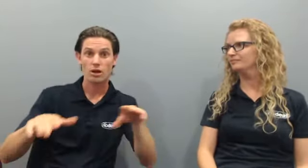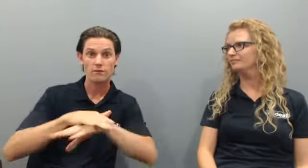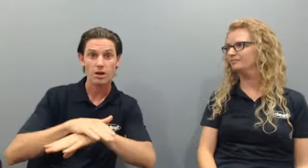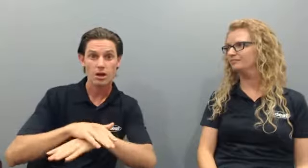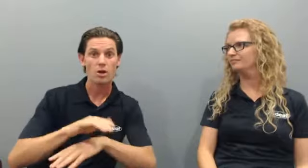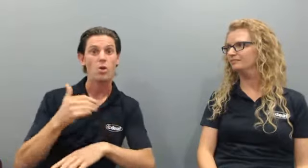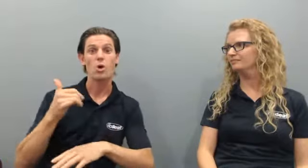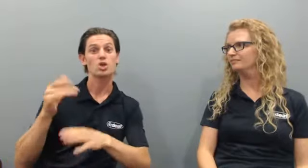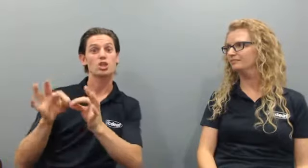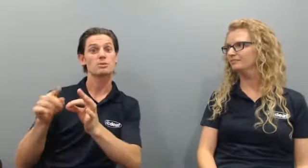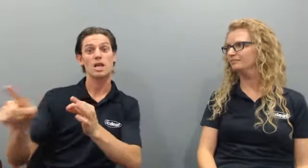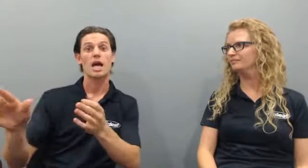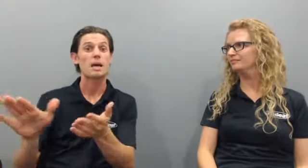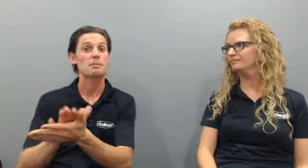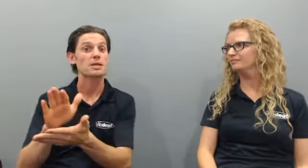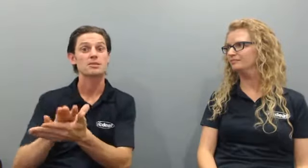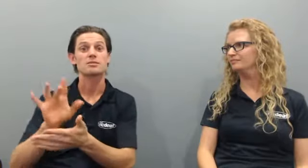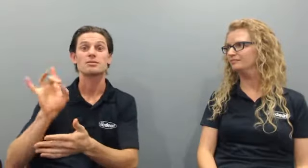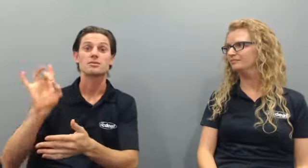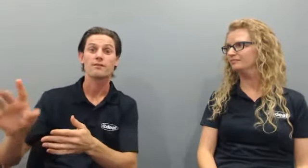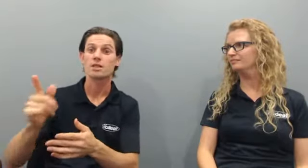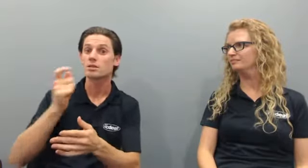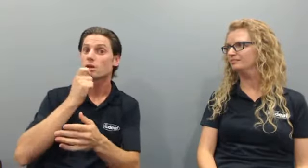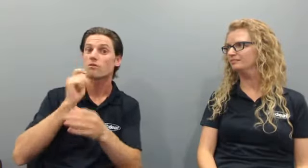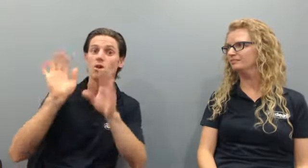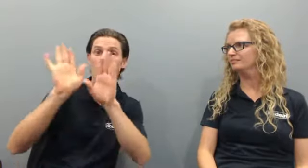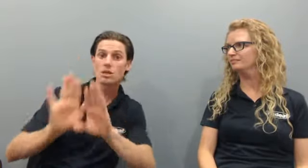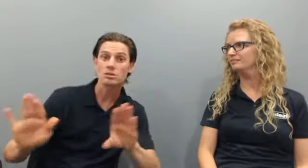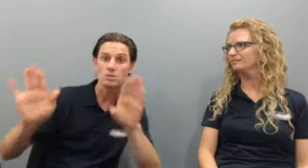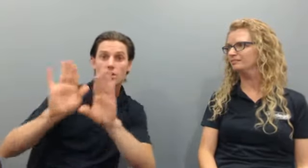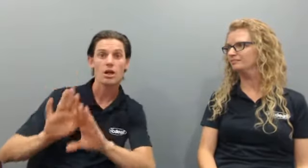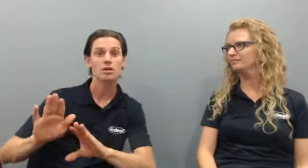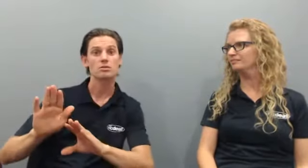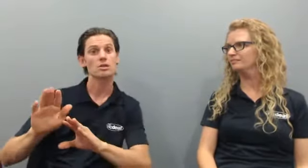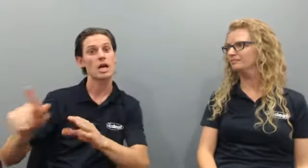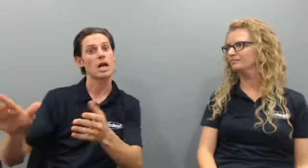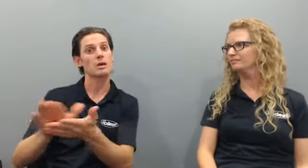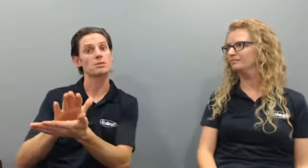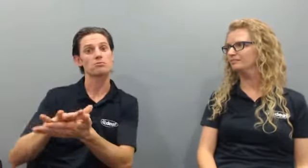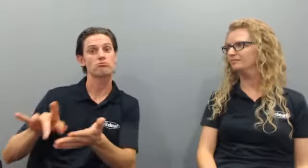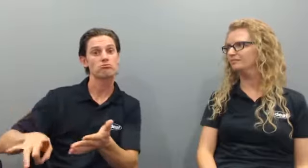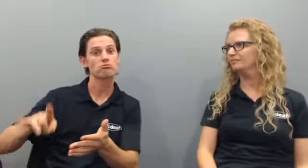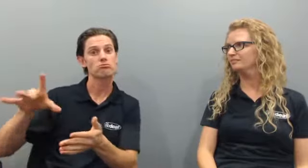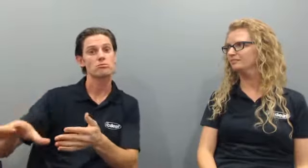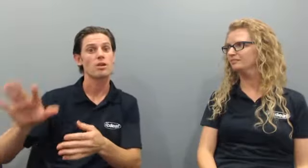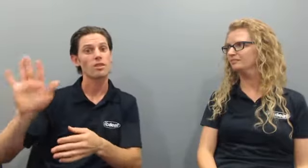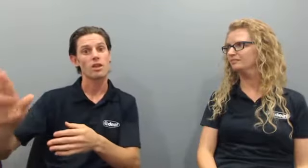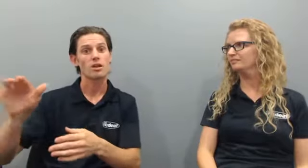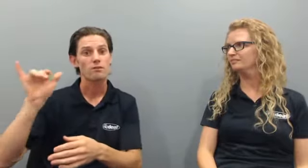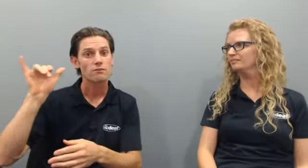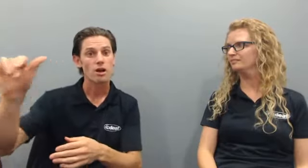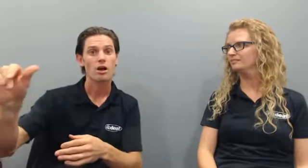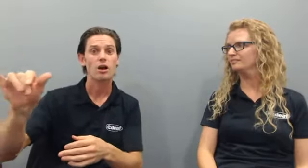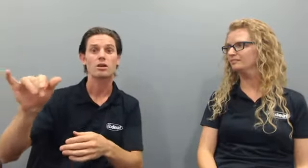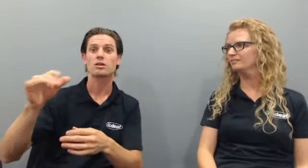that cruise can share the costs, or the interpreter themselves may be willing to, on the same time they're having a bit of a holiday, they can also pay their